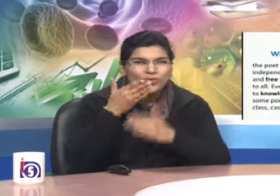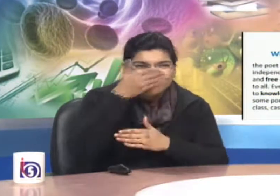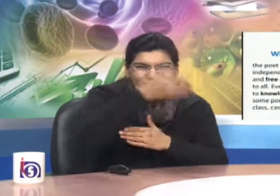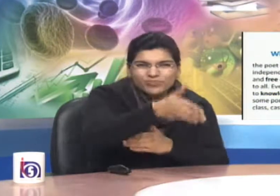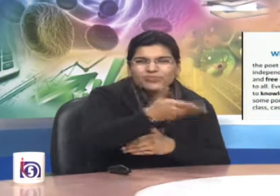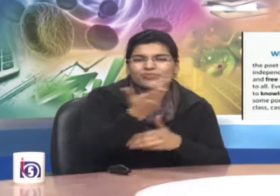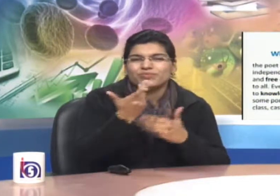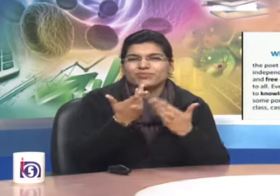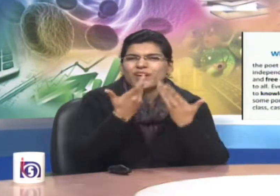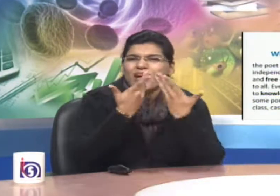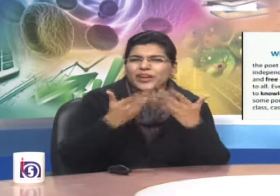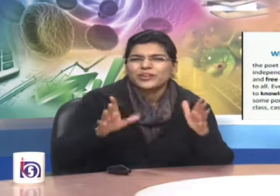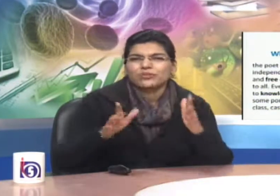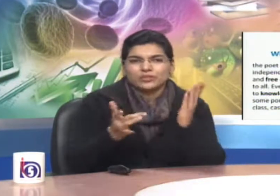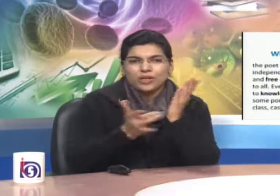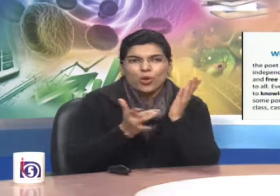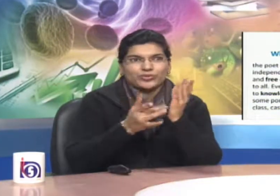society based on